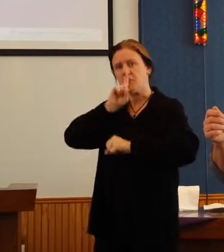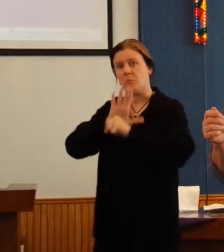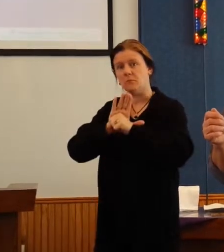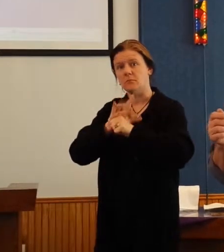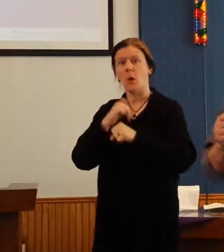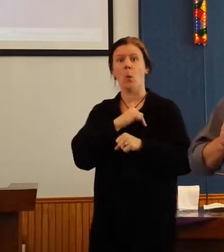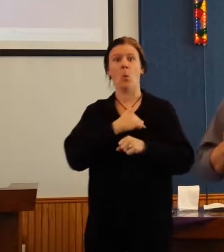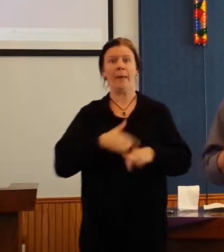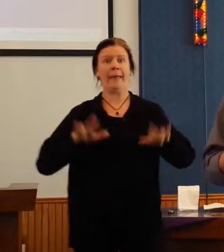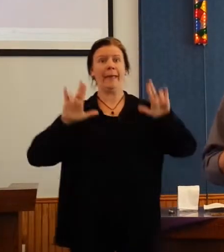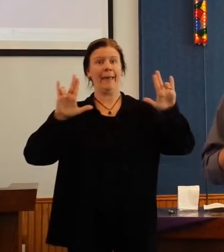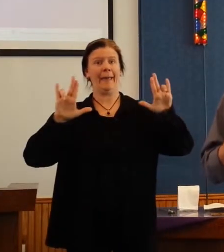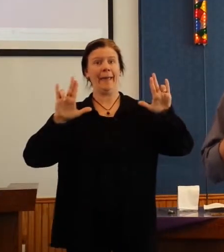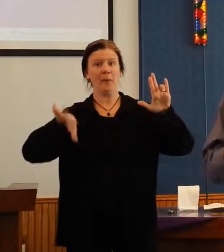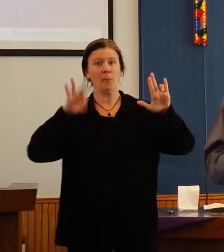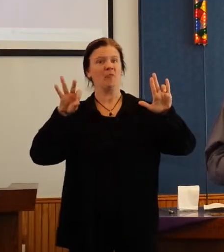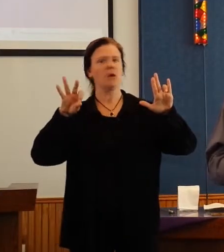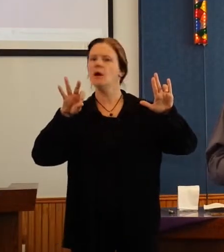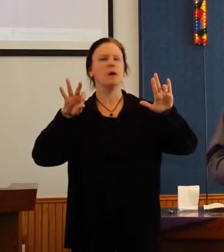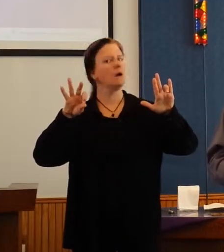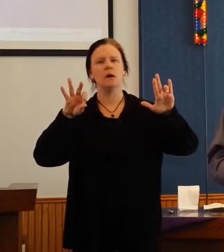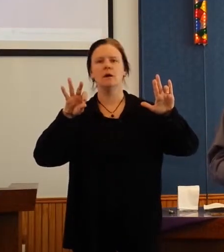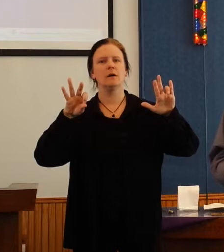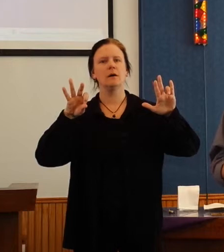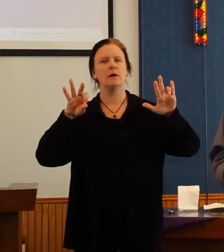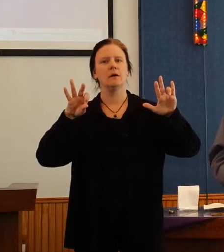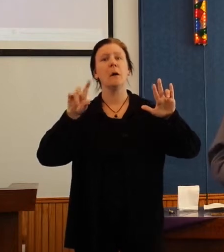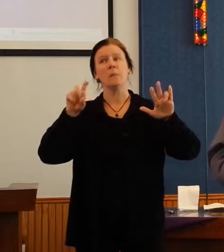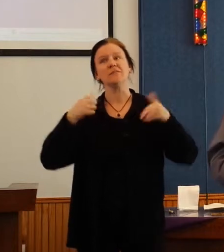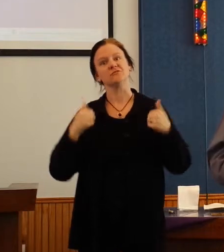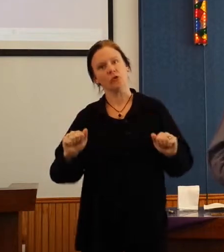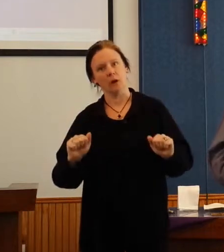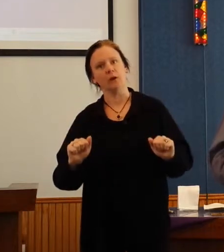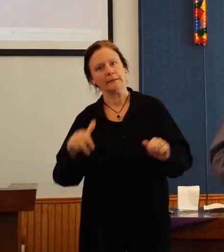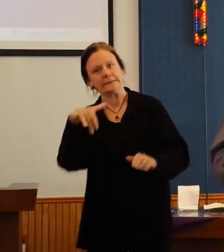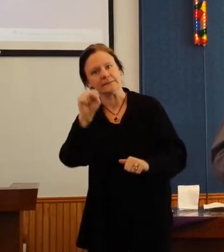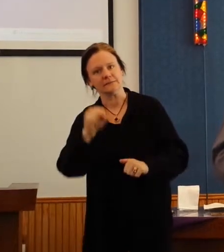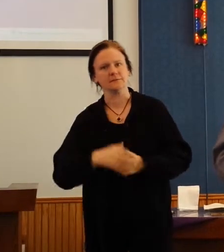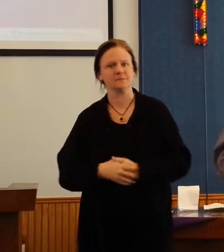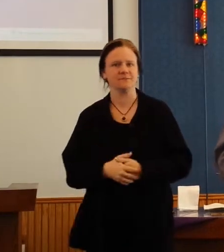perfect by any means. We just have to truly make the effort.